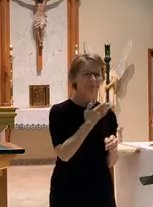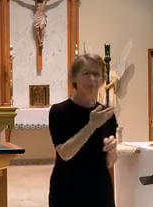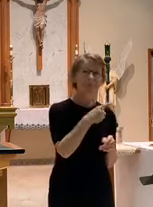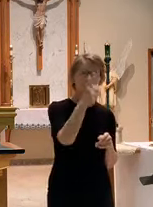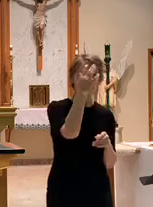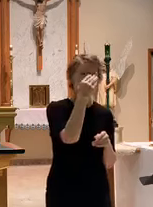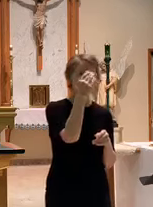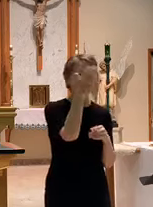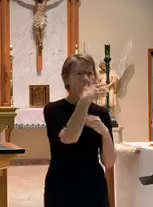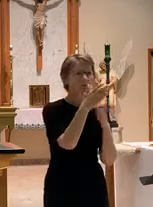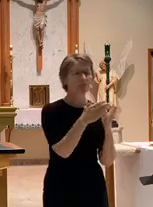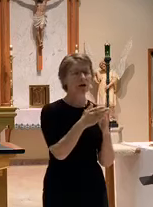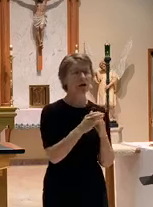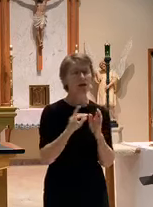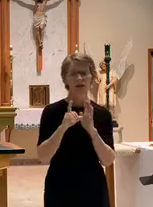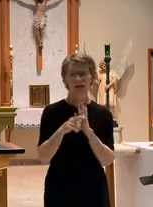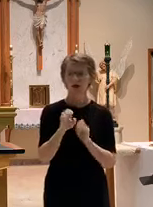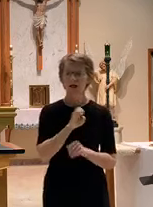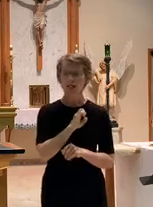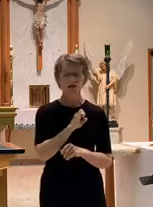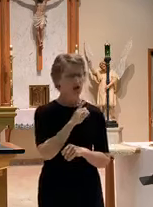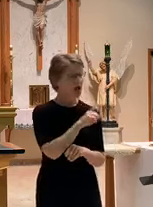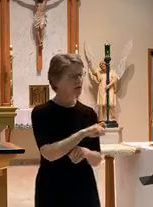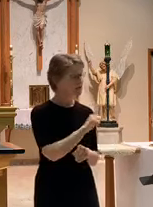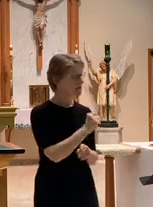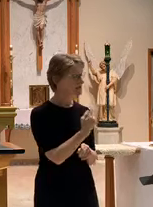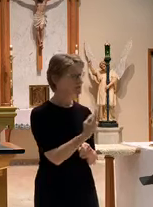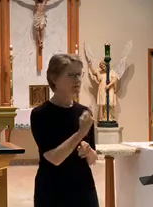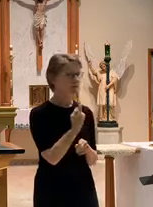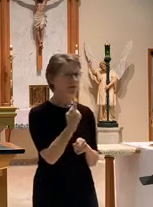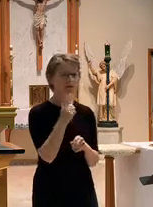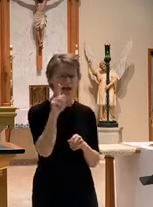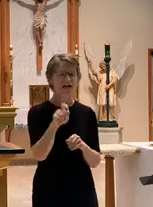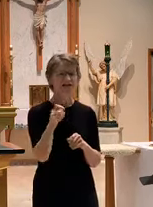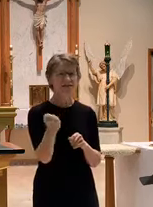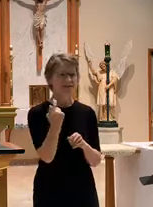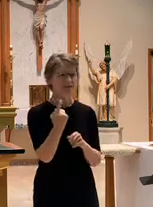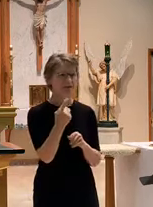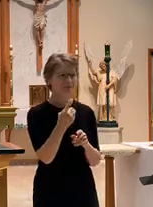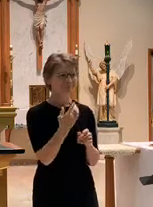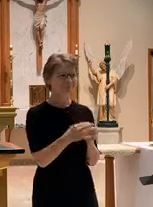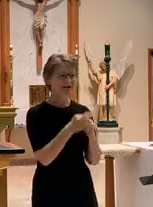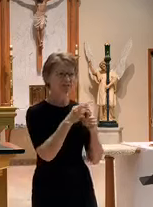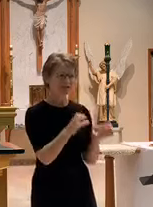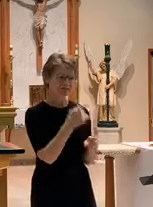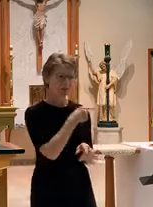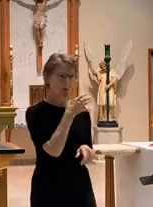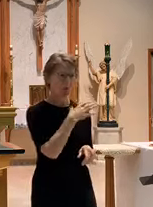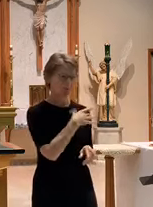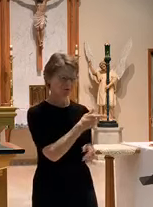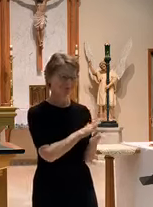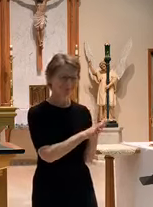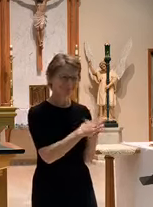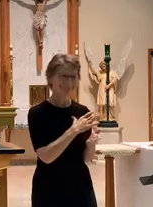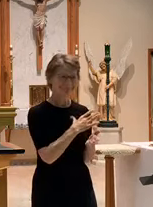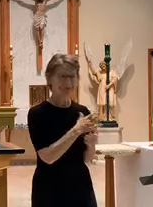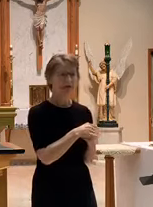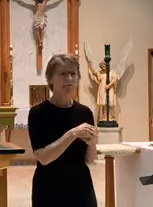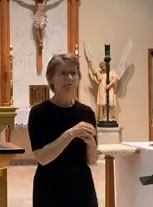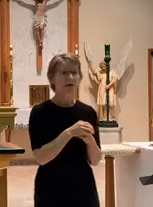Later, Elisha asked, "Can something be done for her?" His servant, Gehazi,